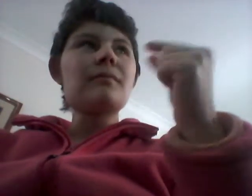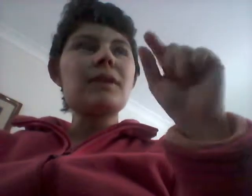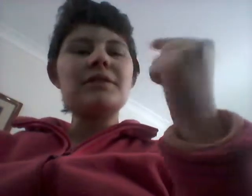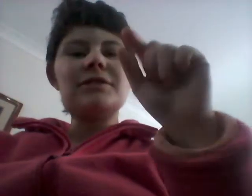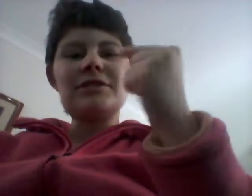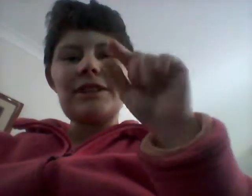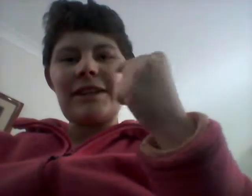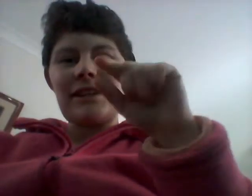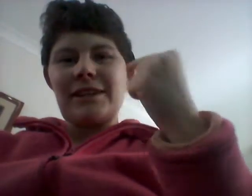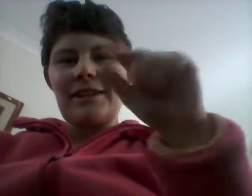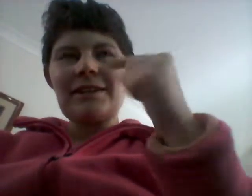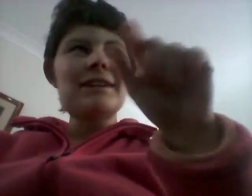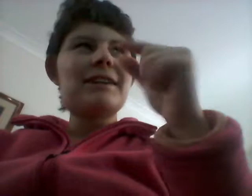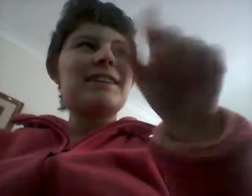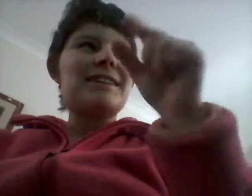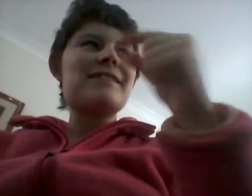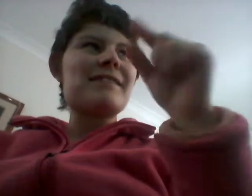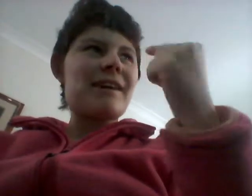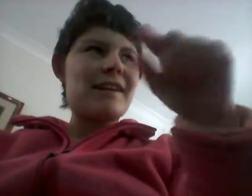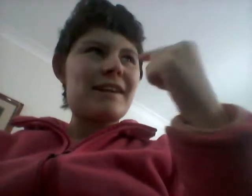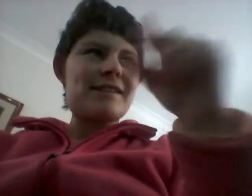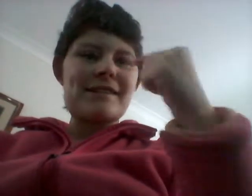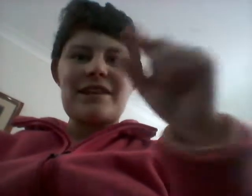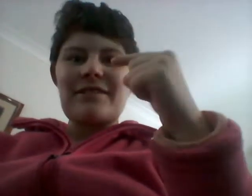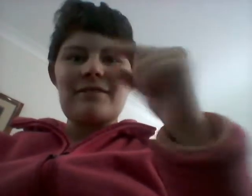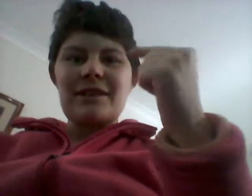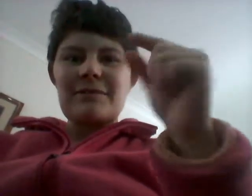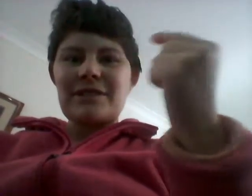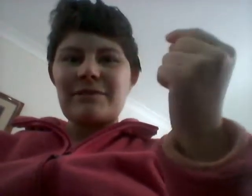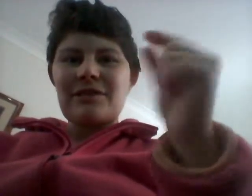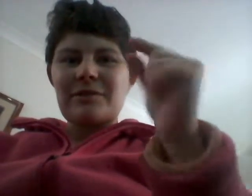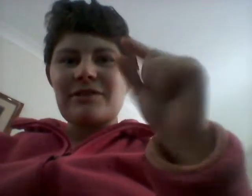next? Next is green. First we take a G, then just give it a little shake. Green. Is this ASL sandwich?